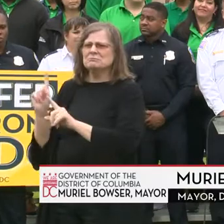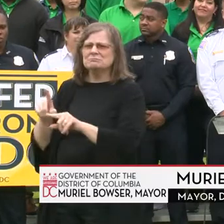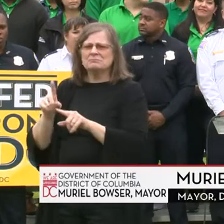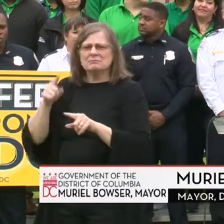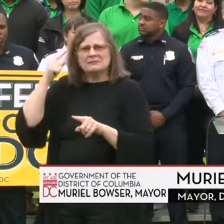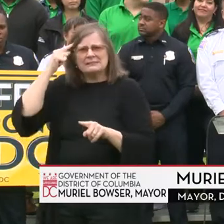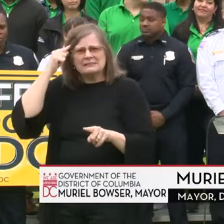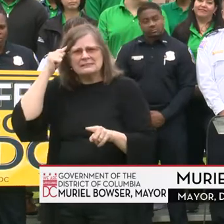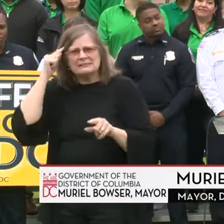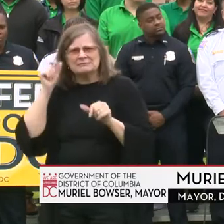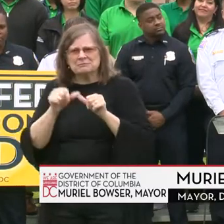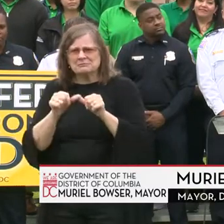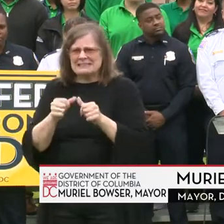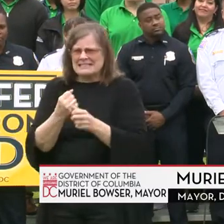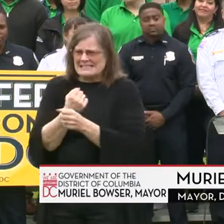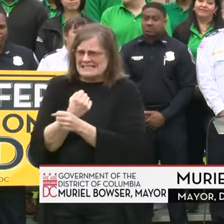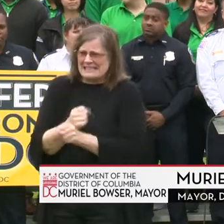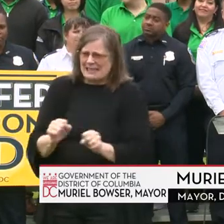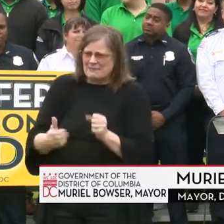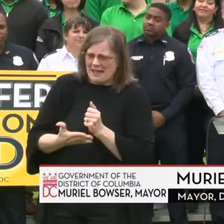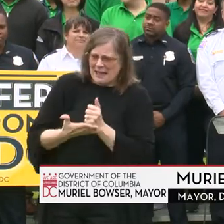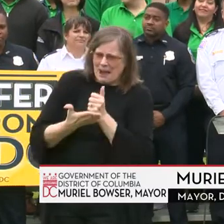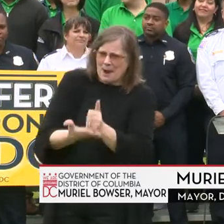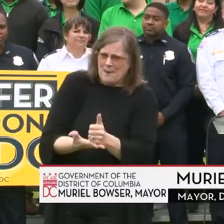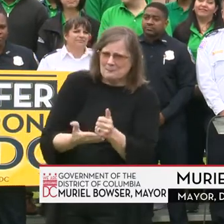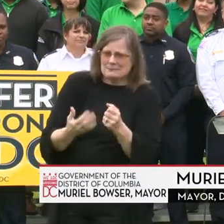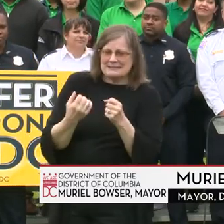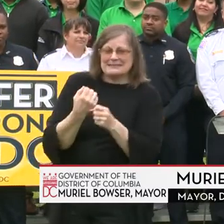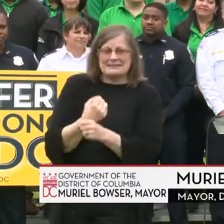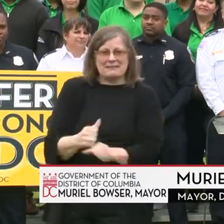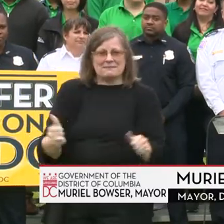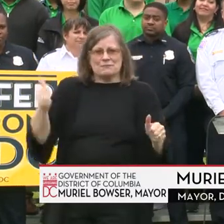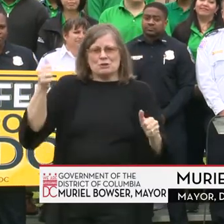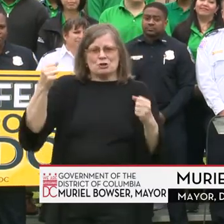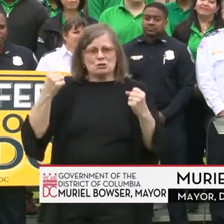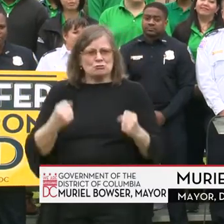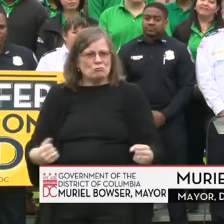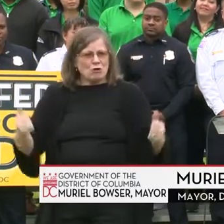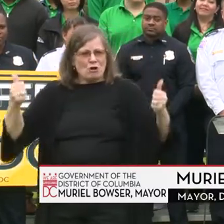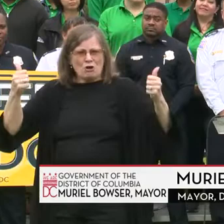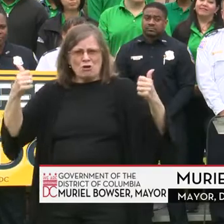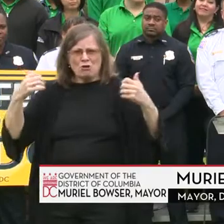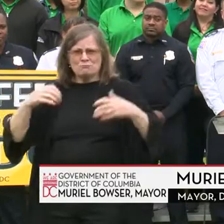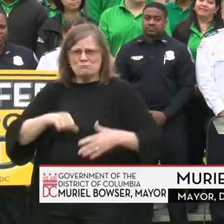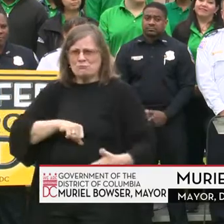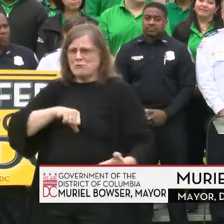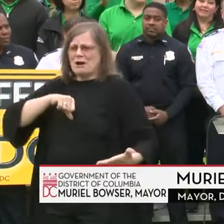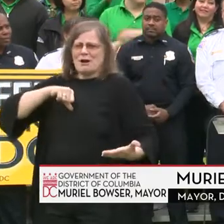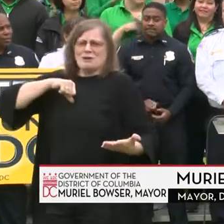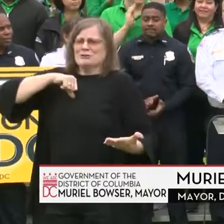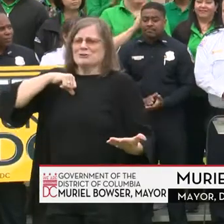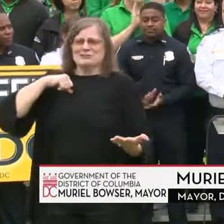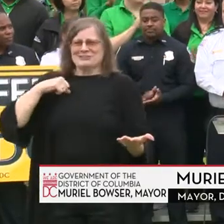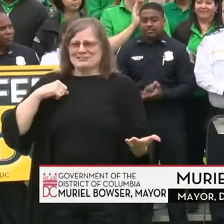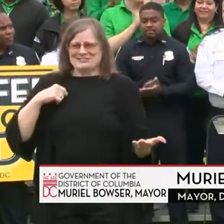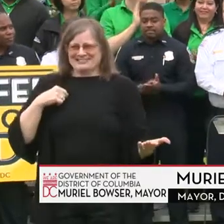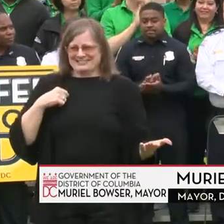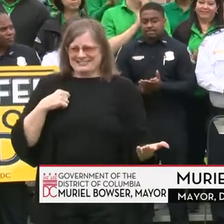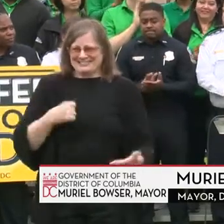city safer and stronger, but also to make our city proud. So let's hear for DC government.